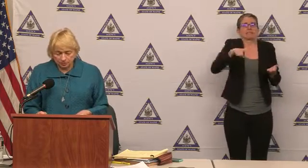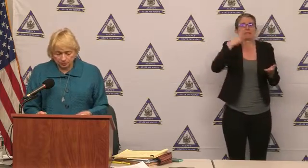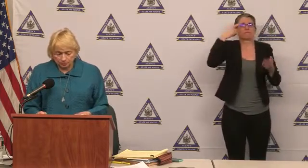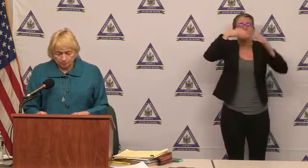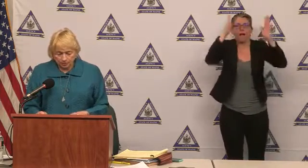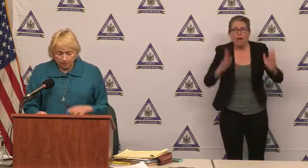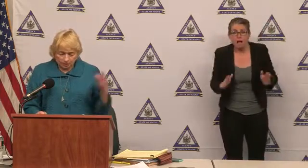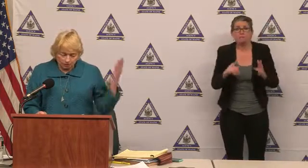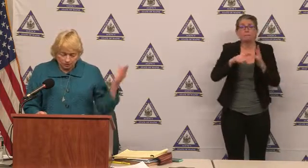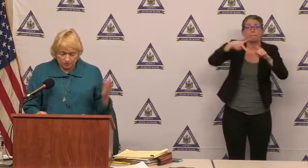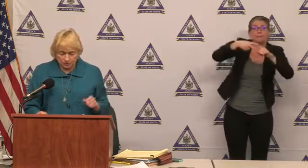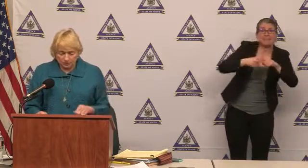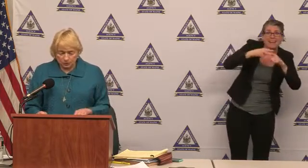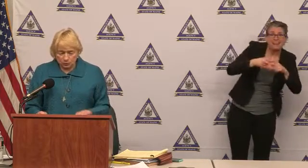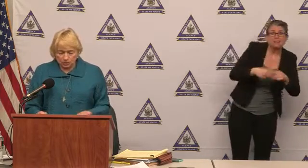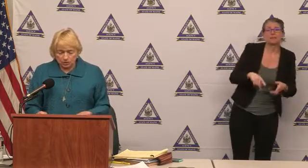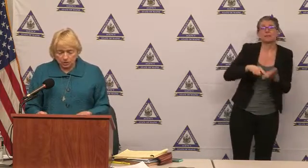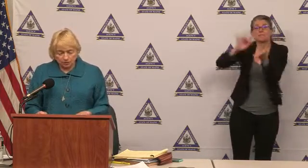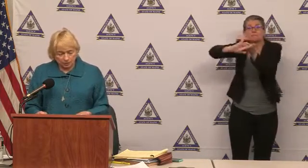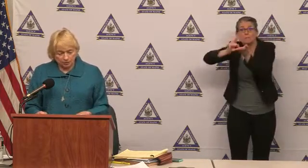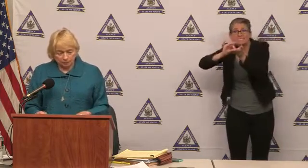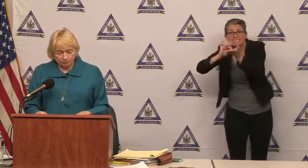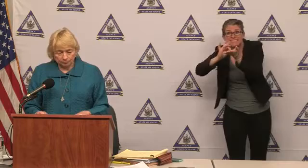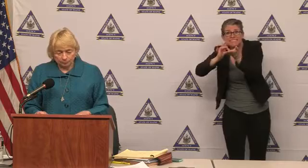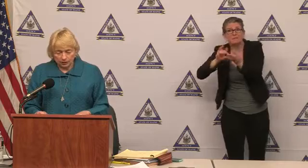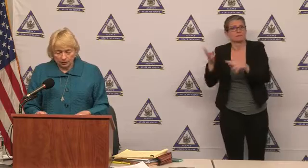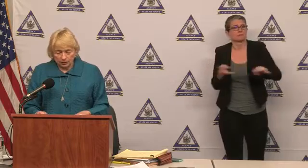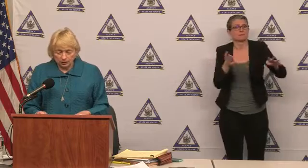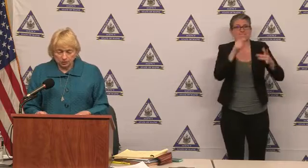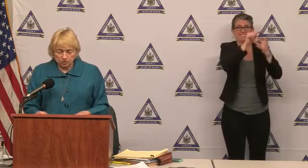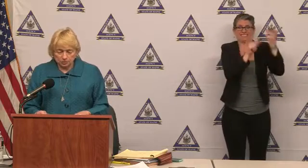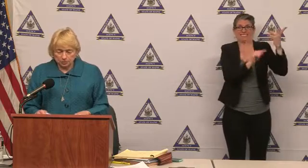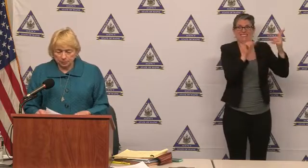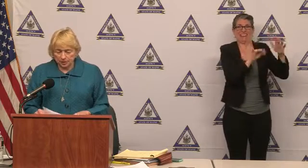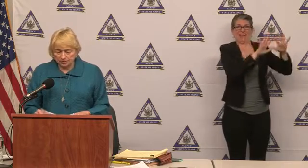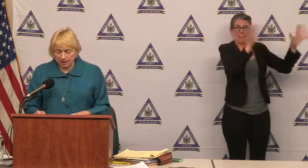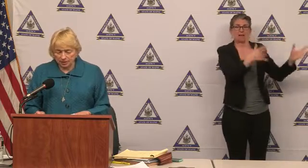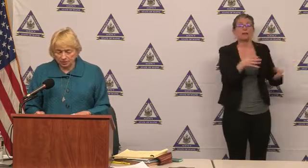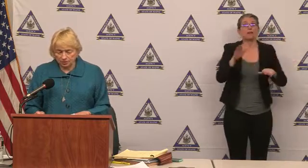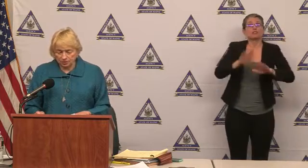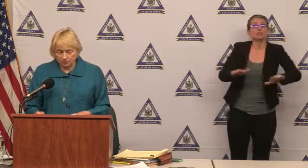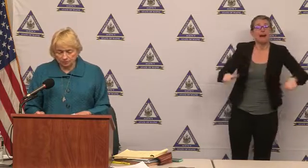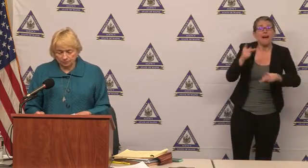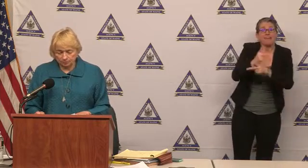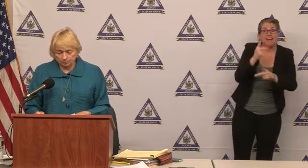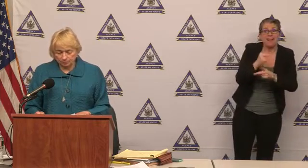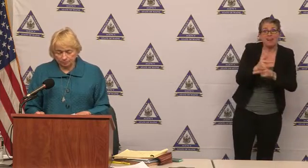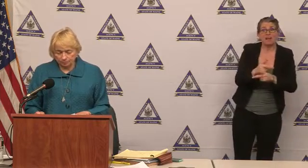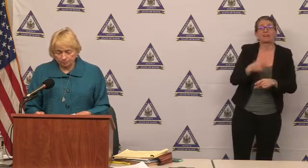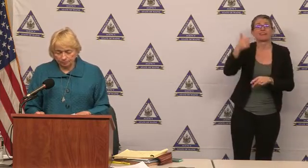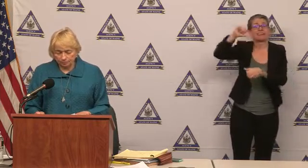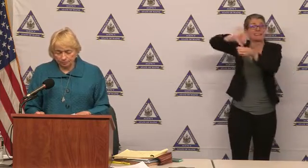pharmacies, medical facilities, of course, childcare, insurance, banks, gas stations,